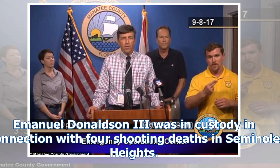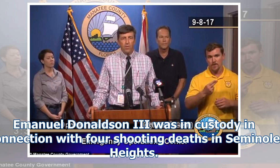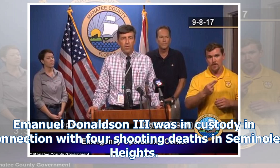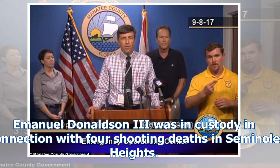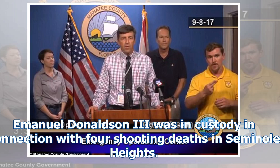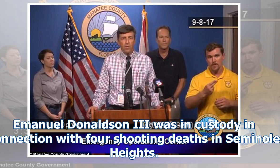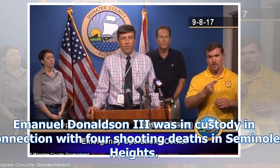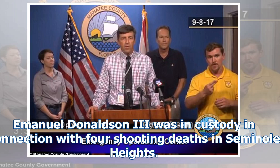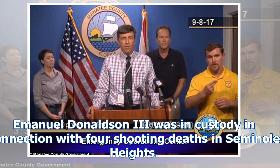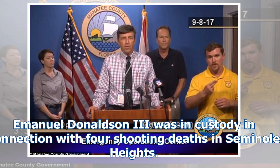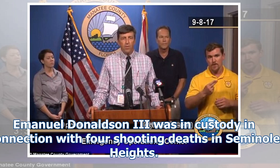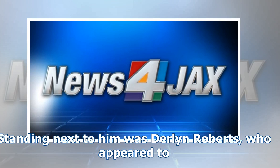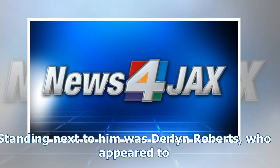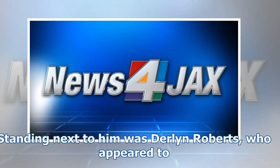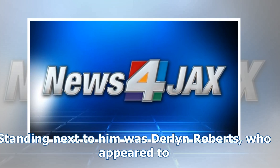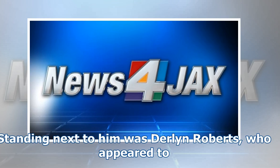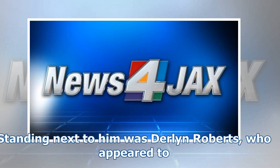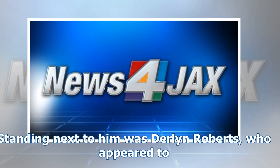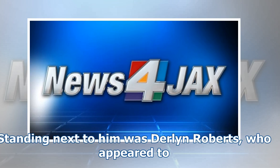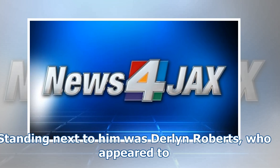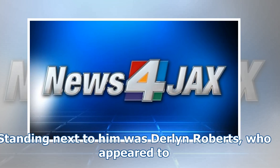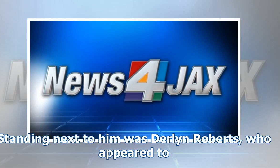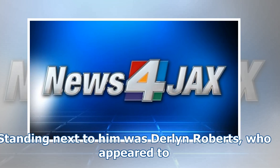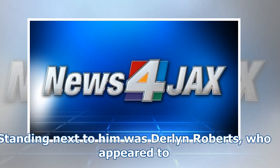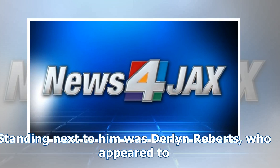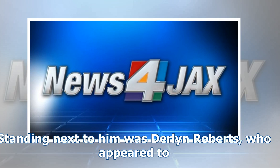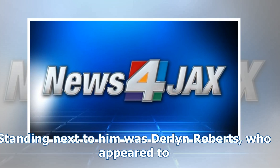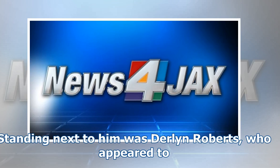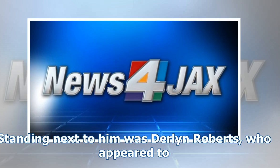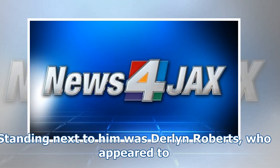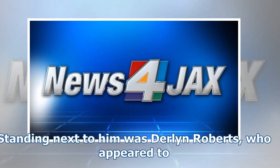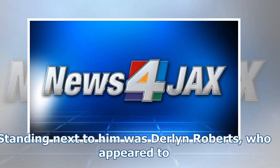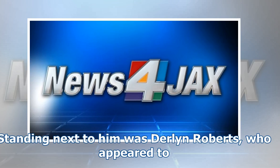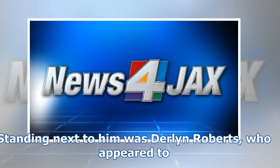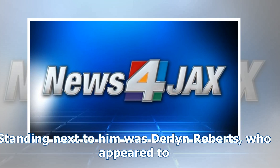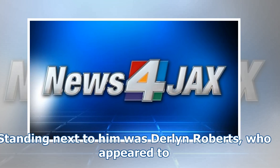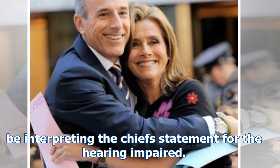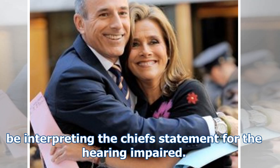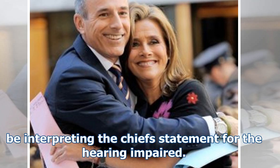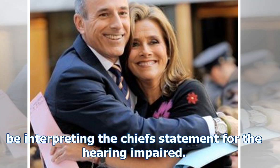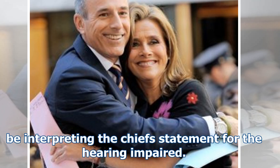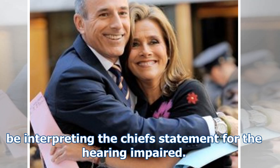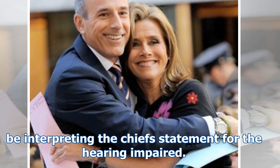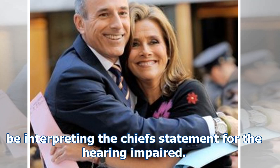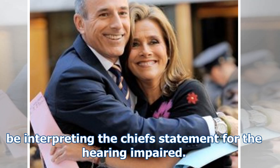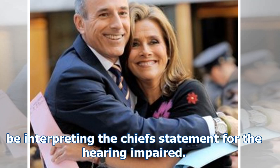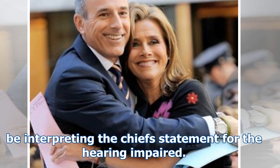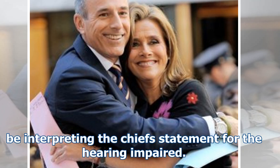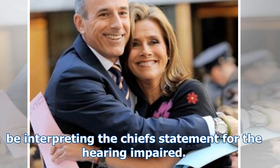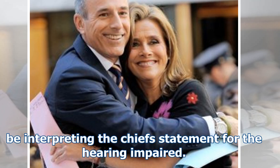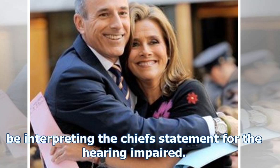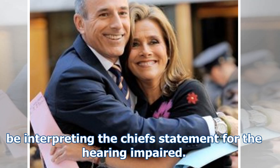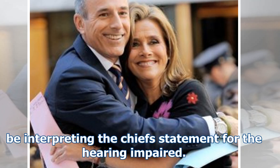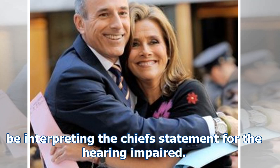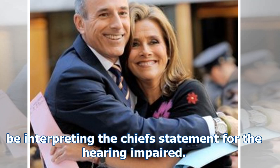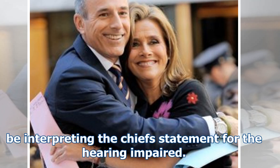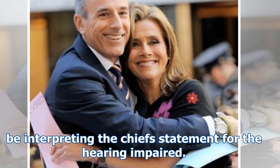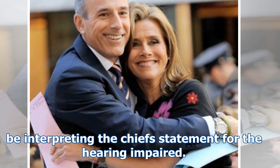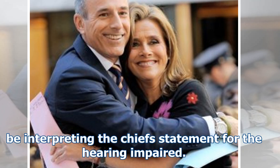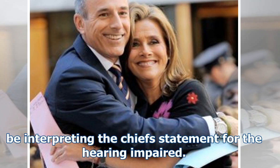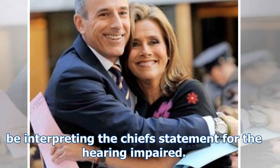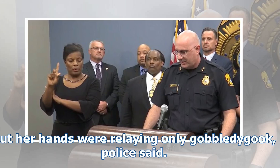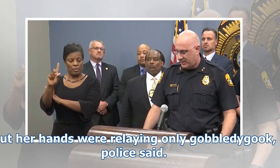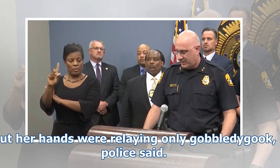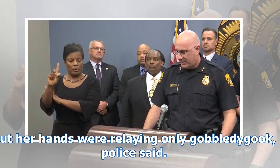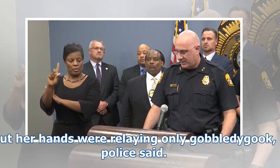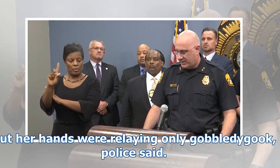deaths in Seminole Heights. Standing next to him was Dolan Roberts, who appeared to be interpreting the chief's statement for the hearing